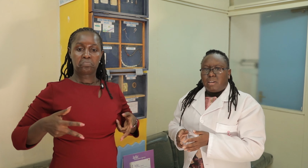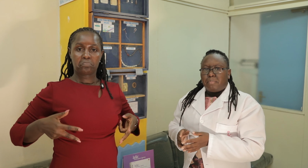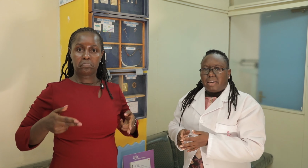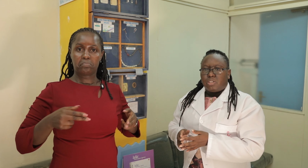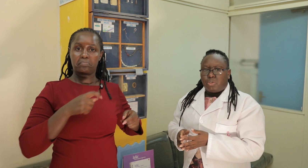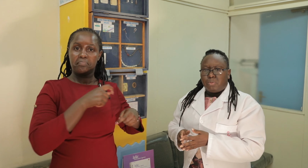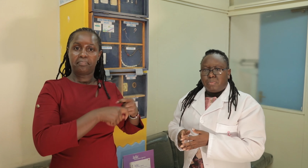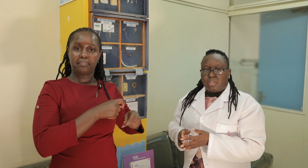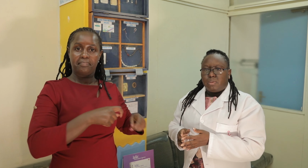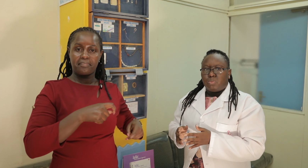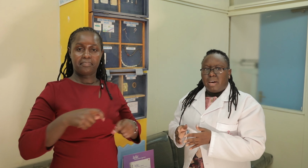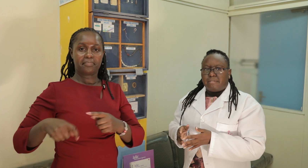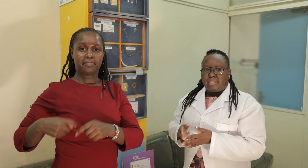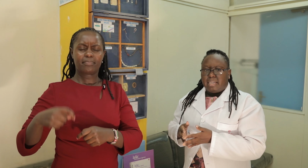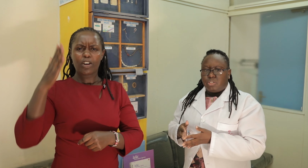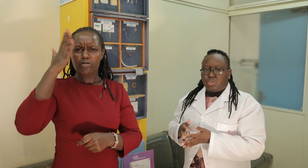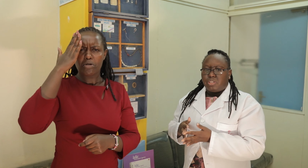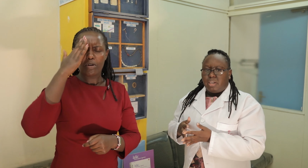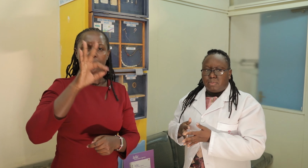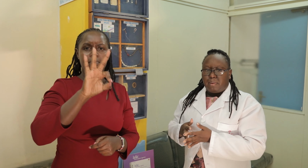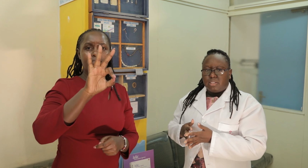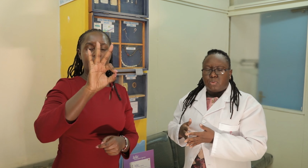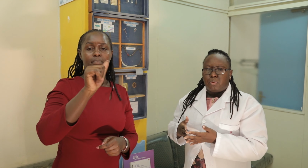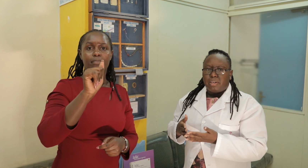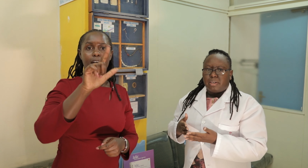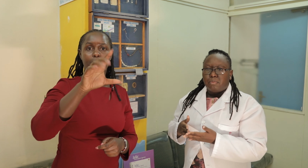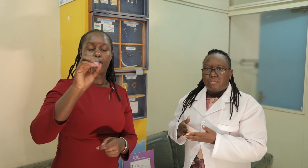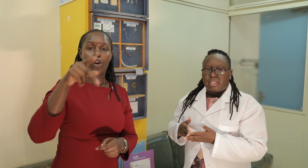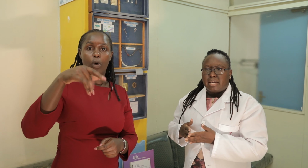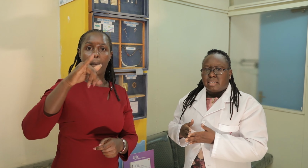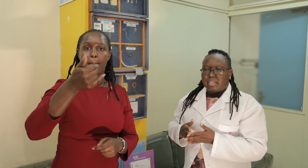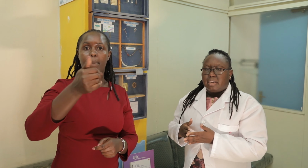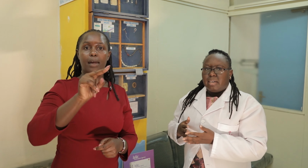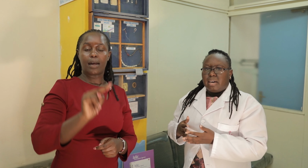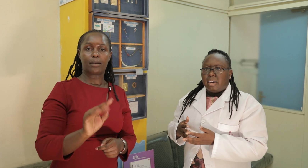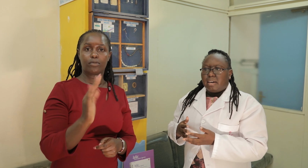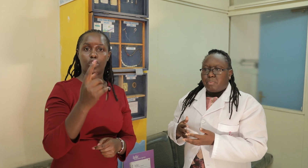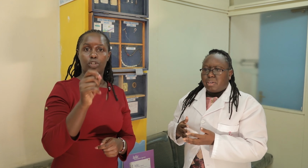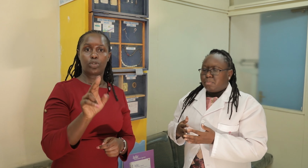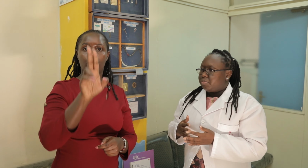the fallopian tubes is where fertilization takes place. So we remove that